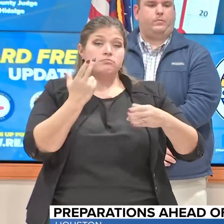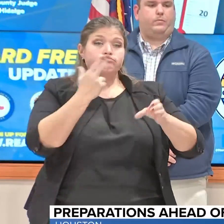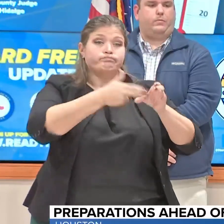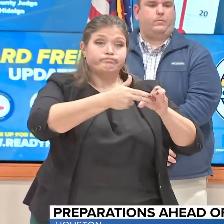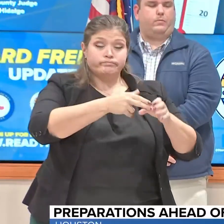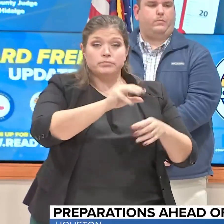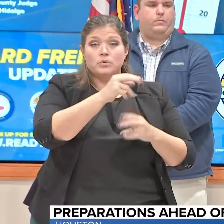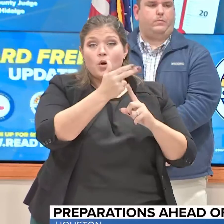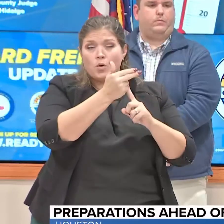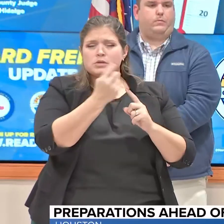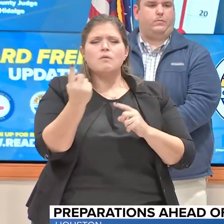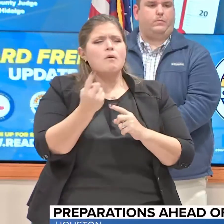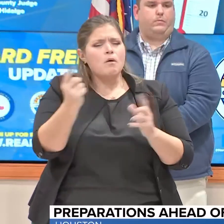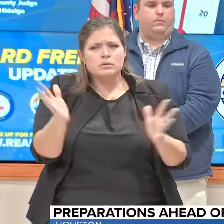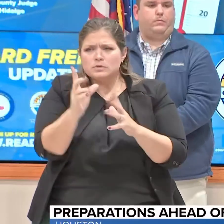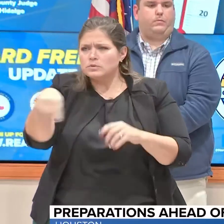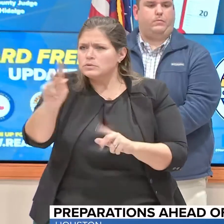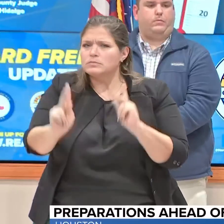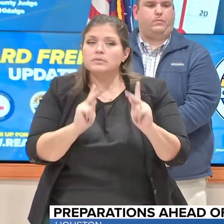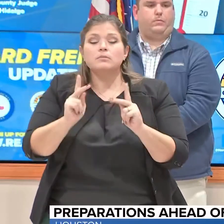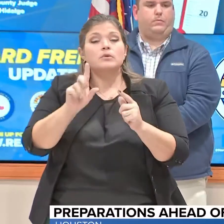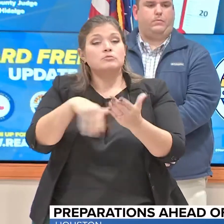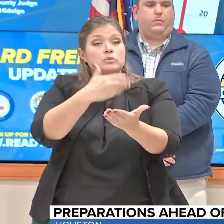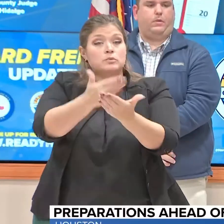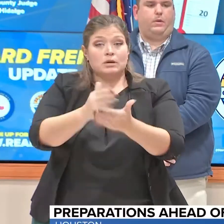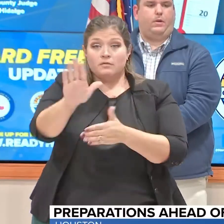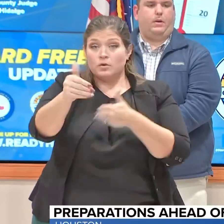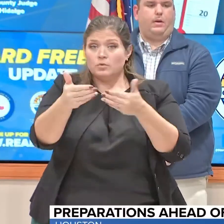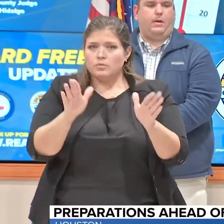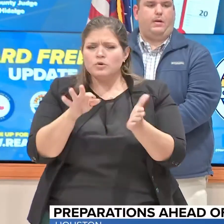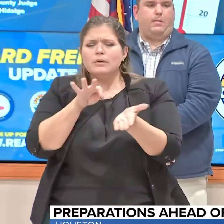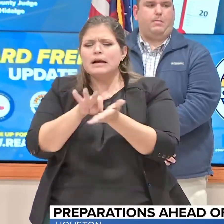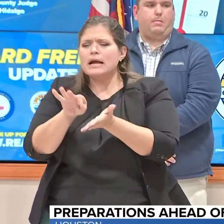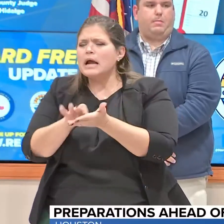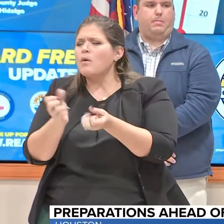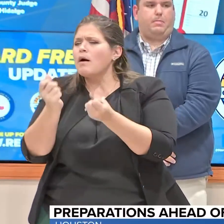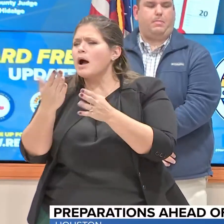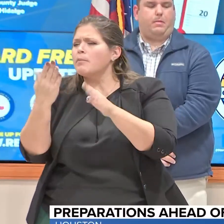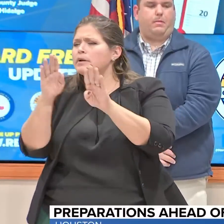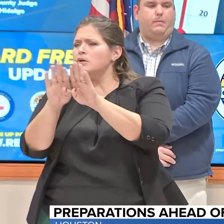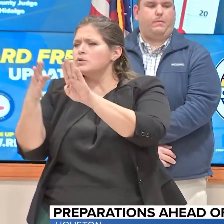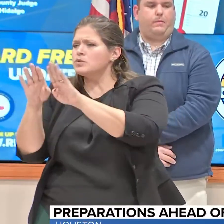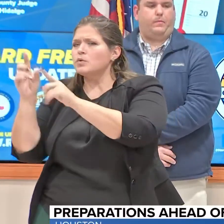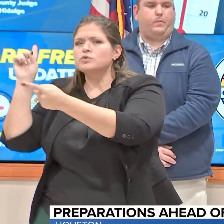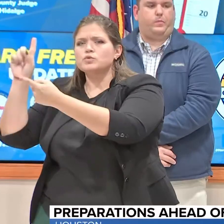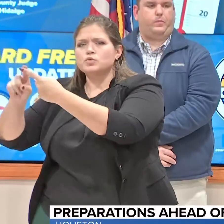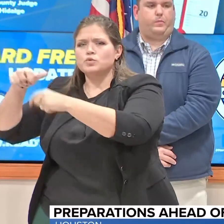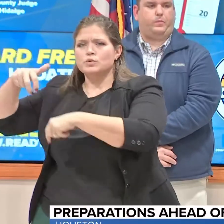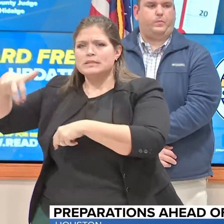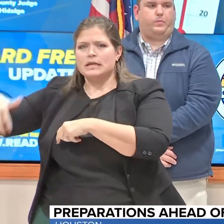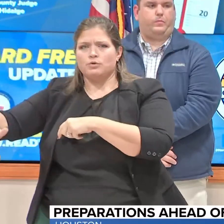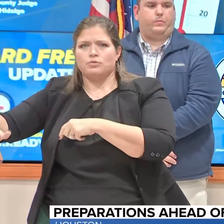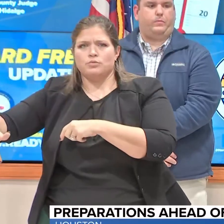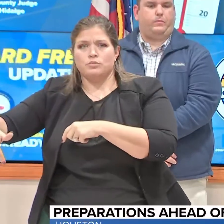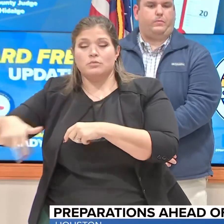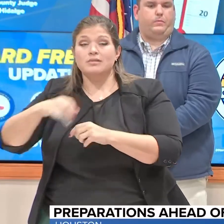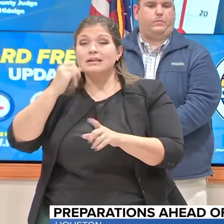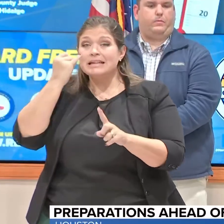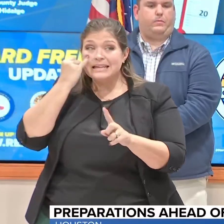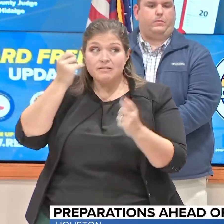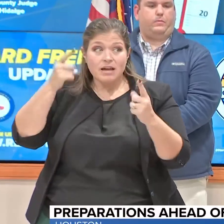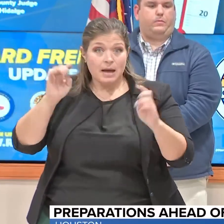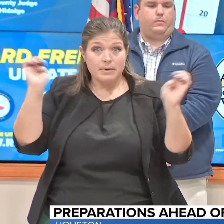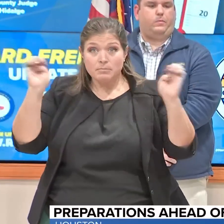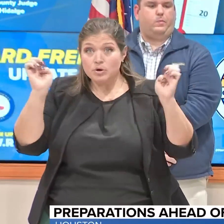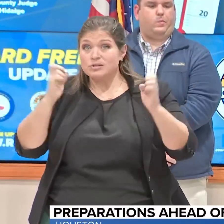motels, I always encourage people, when you get to your room, count the number of doors to the stairwell. Because remember, if there's an